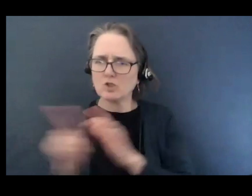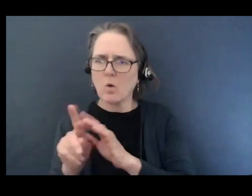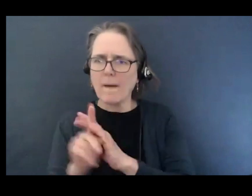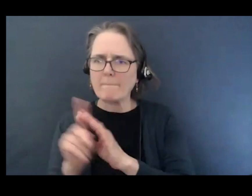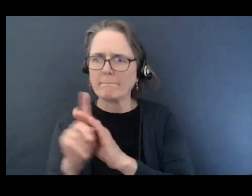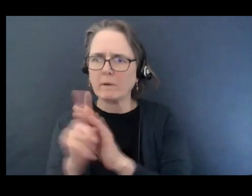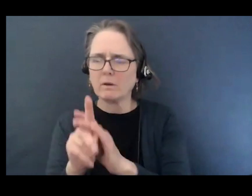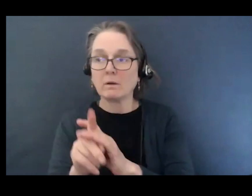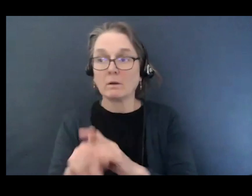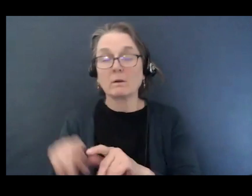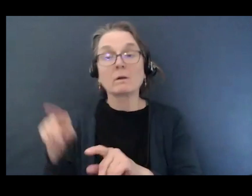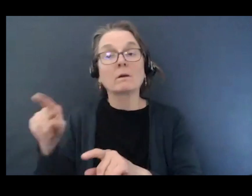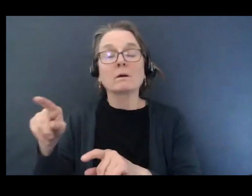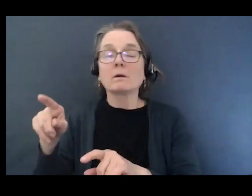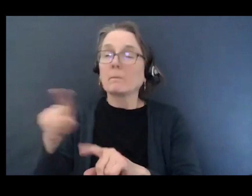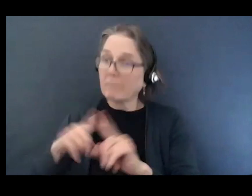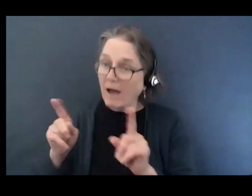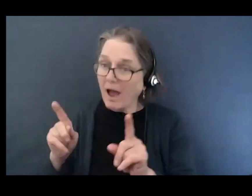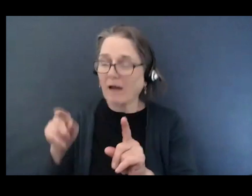losing the most access.